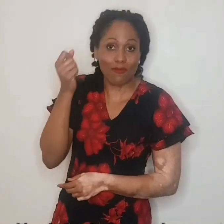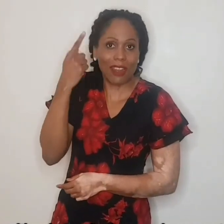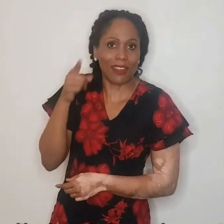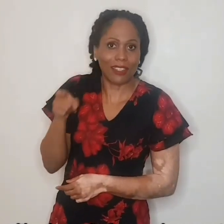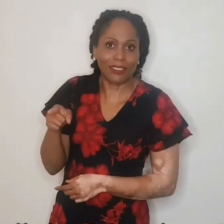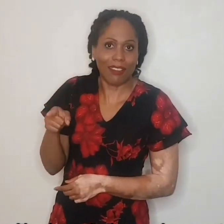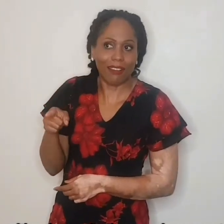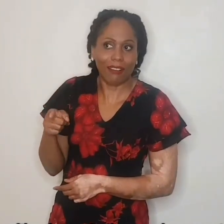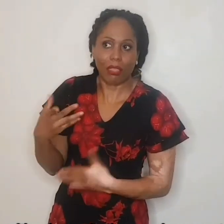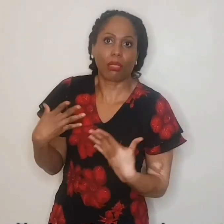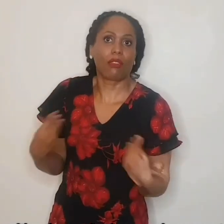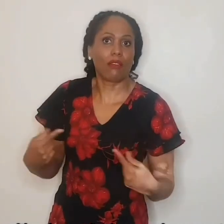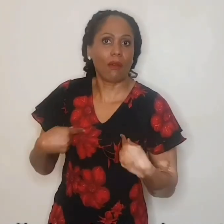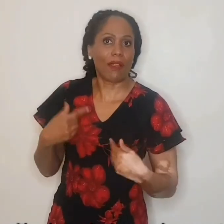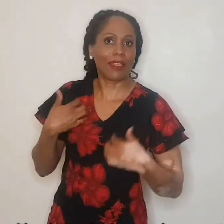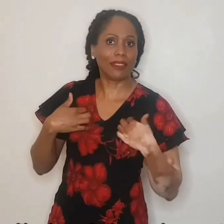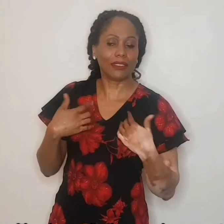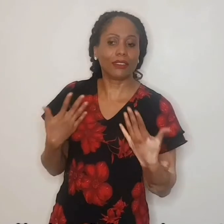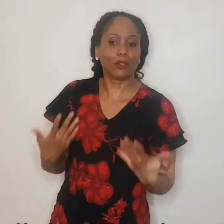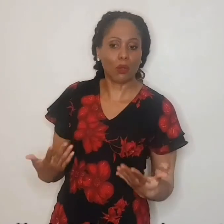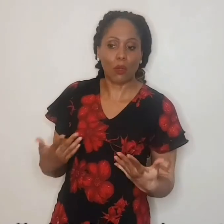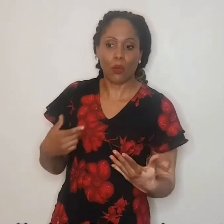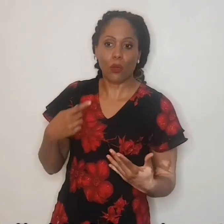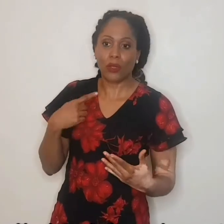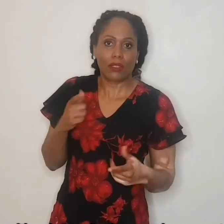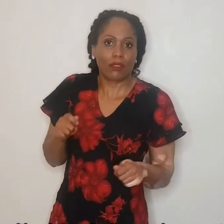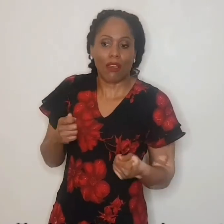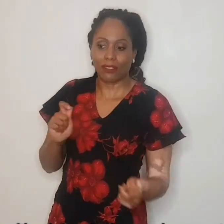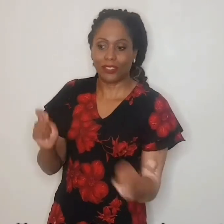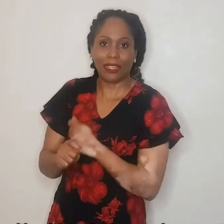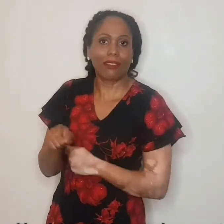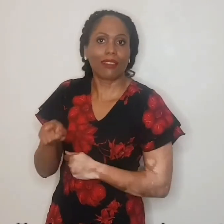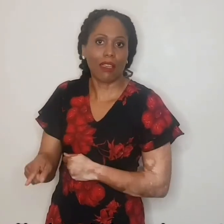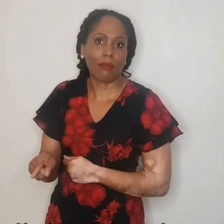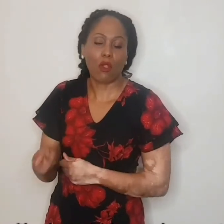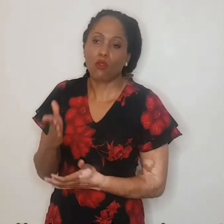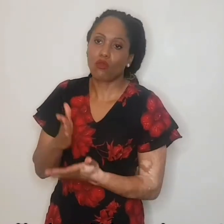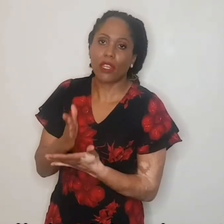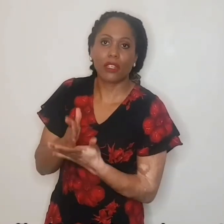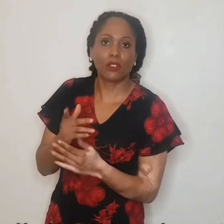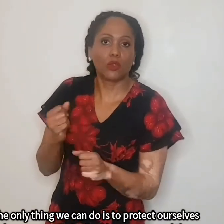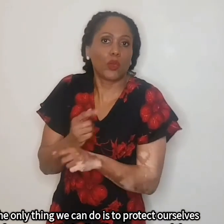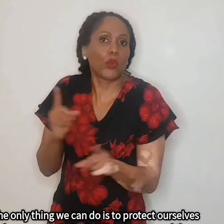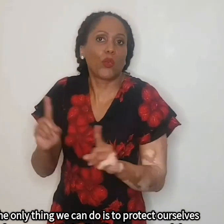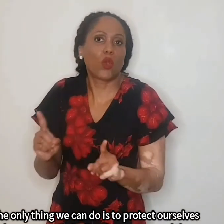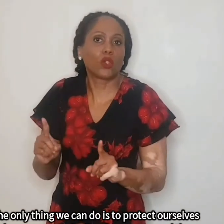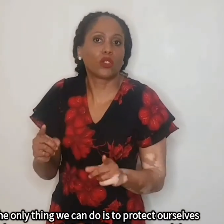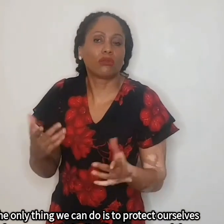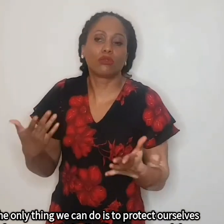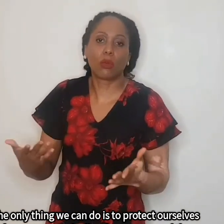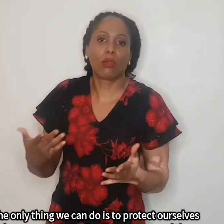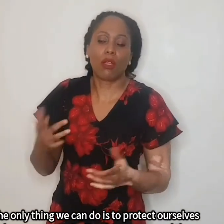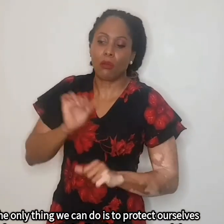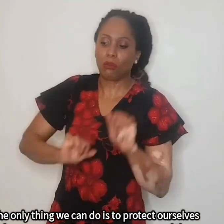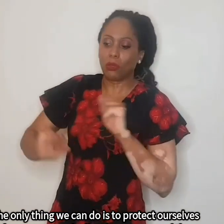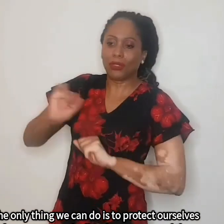not realize they are and as we cannot change them the only thing we can do is to